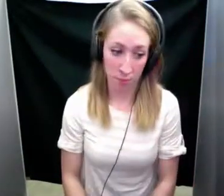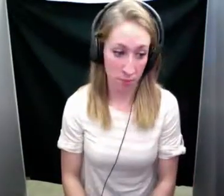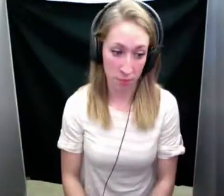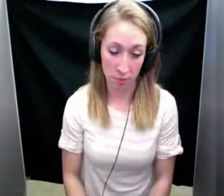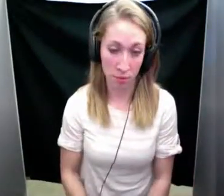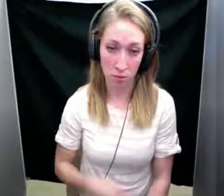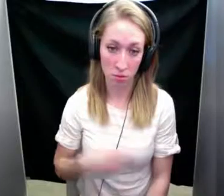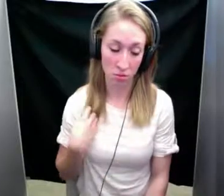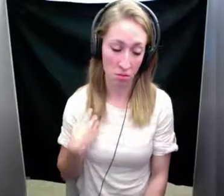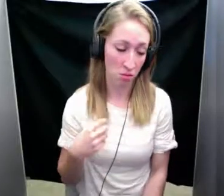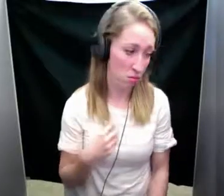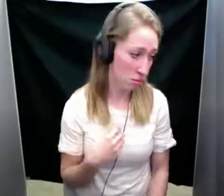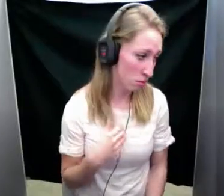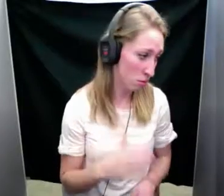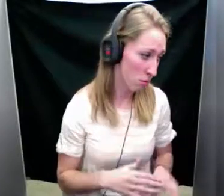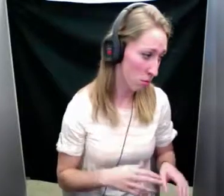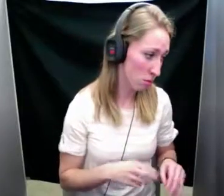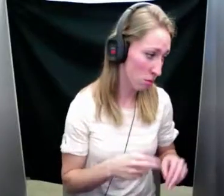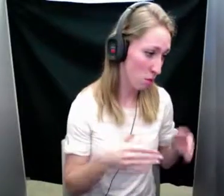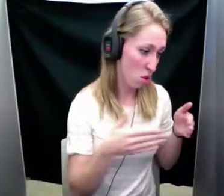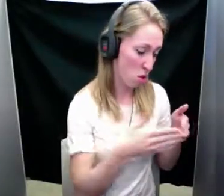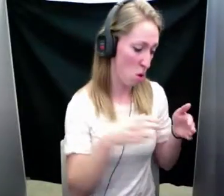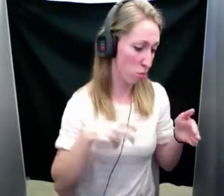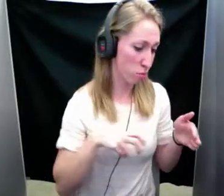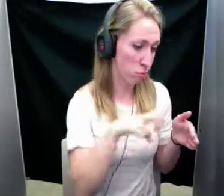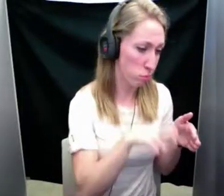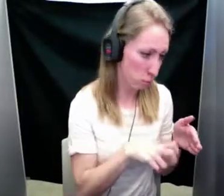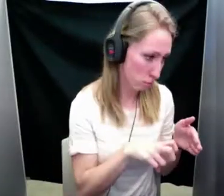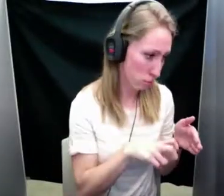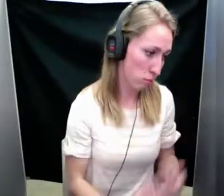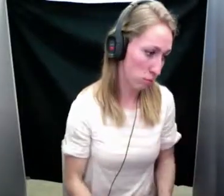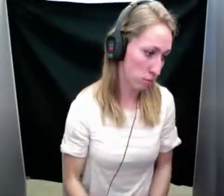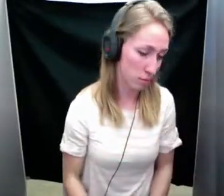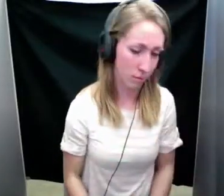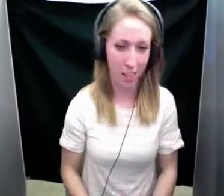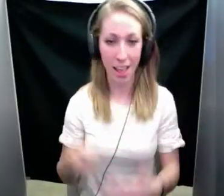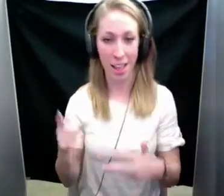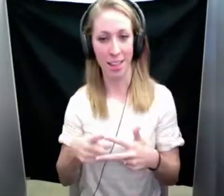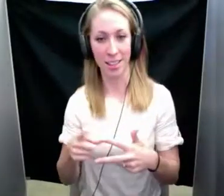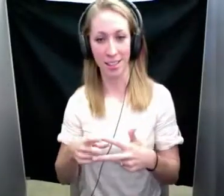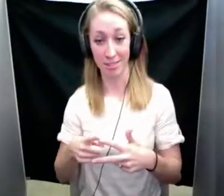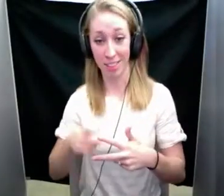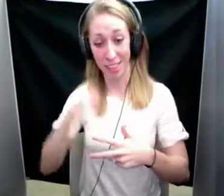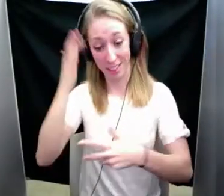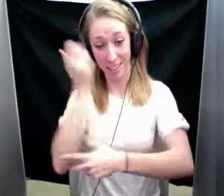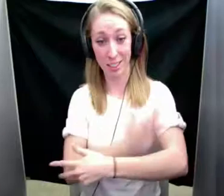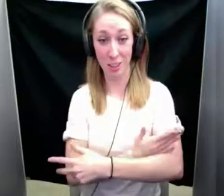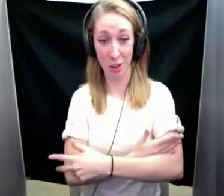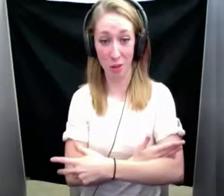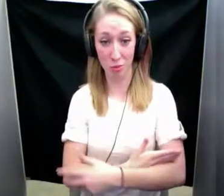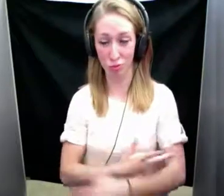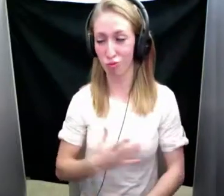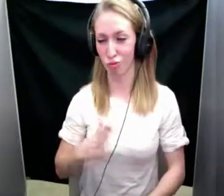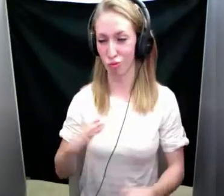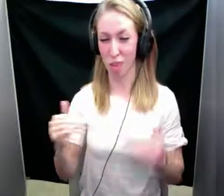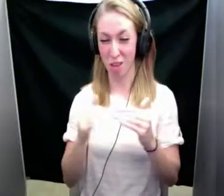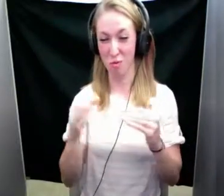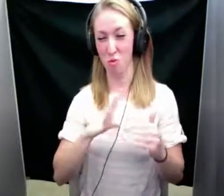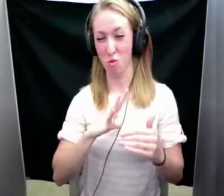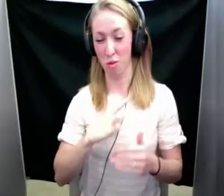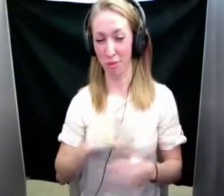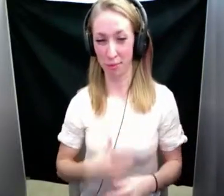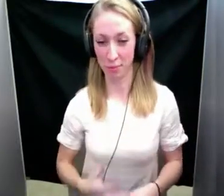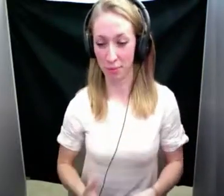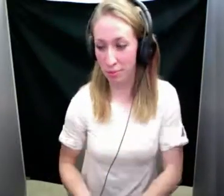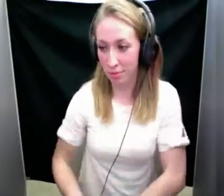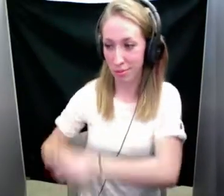corner and sat down. So the next one to go out was the second brother, equally cool, got another axe, off into the woods, got to